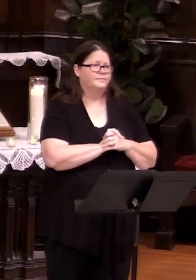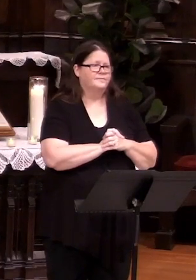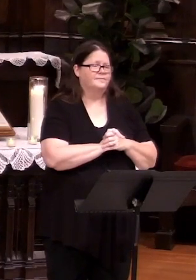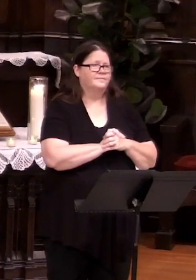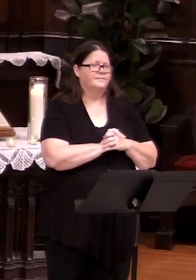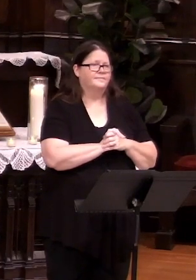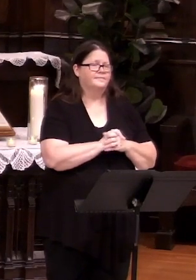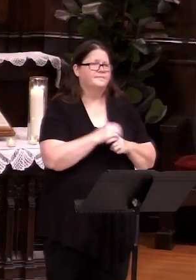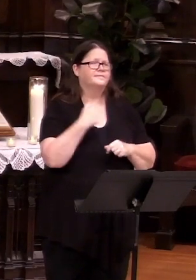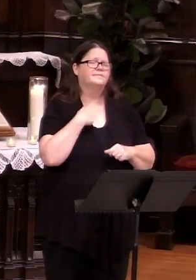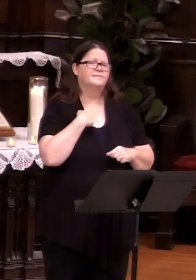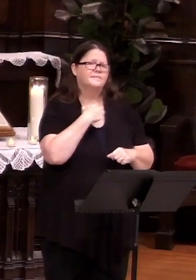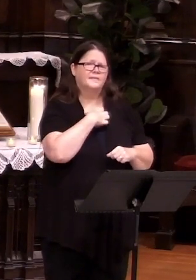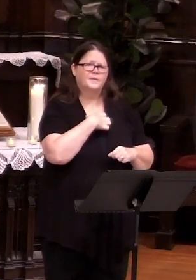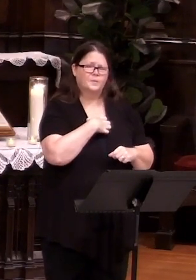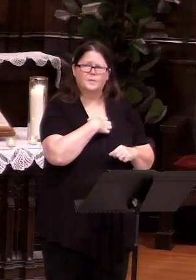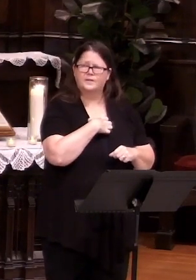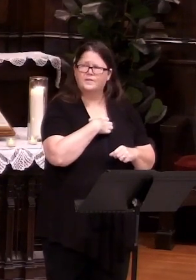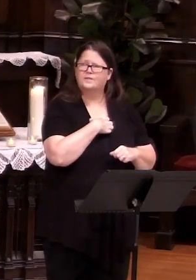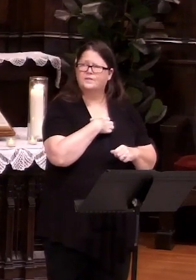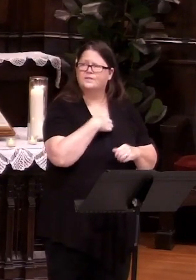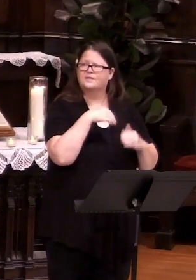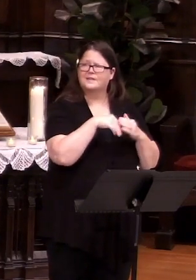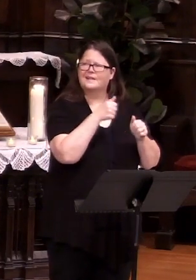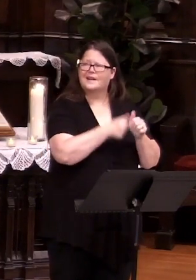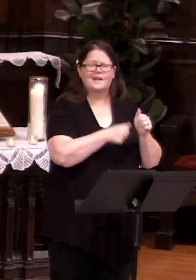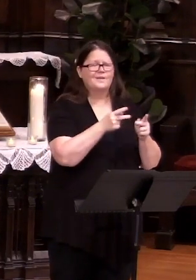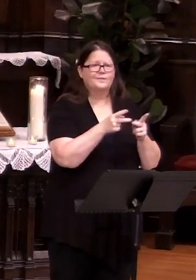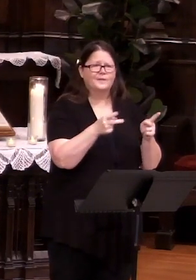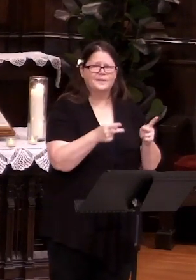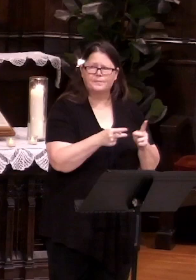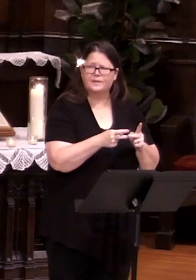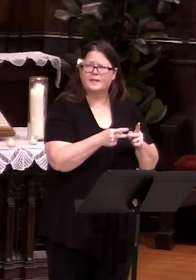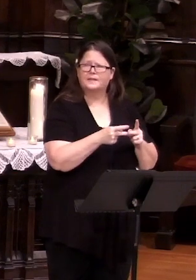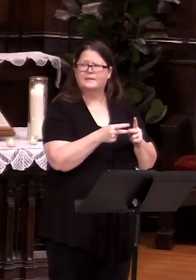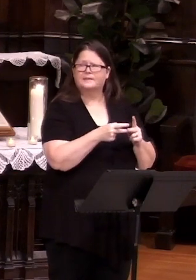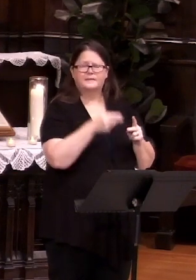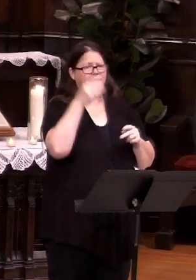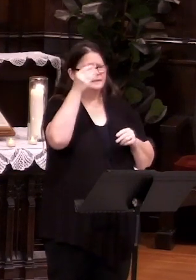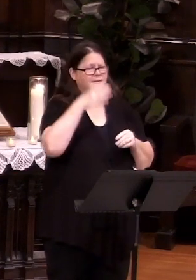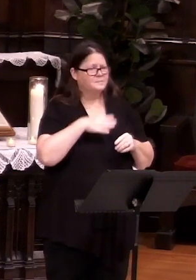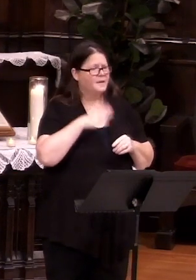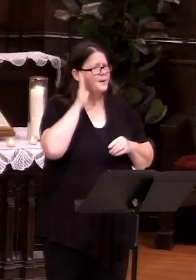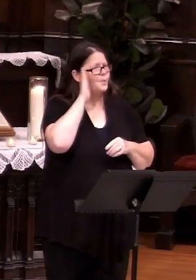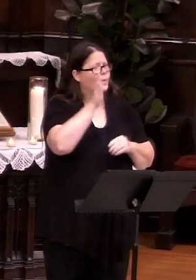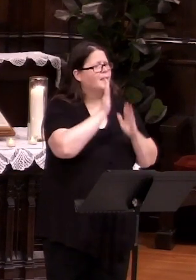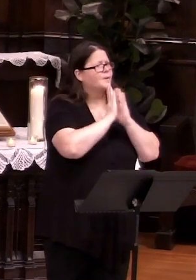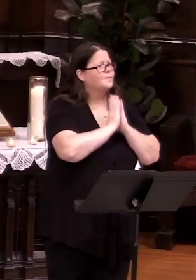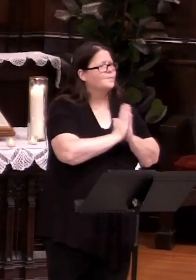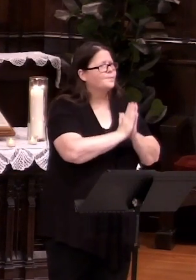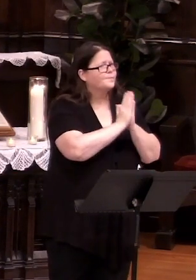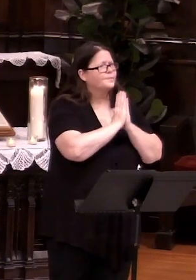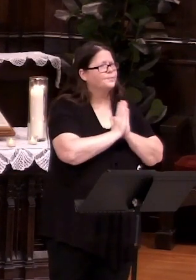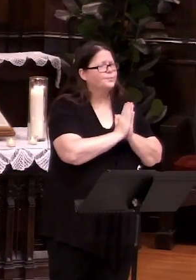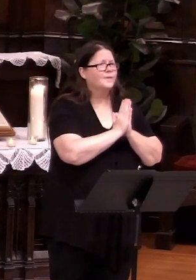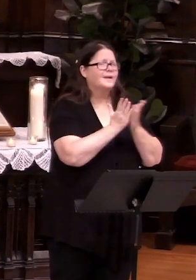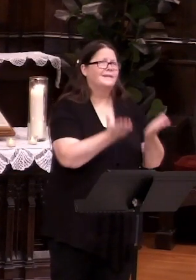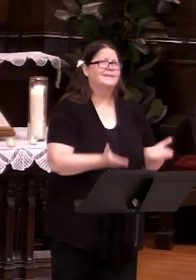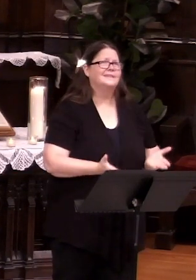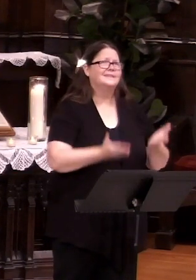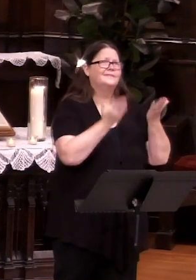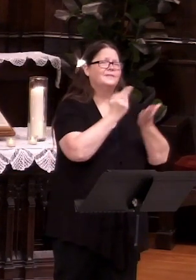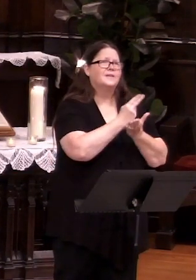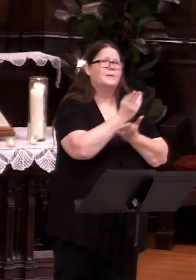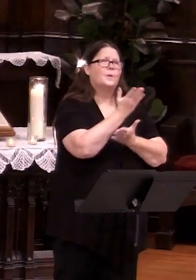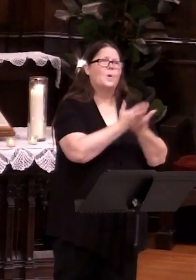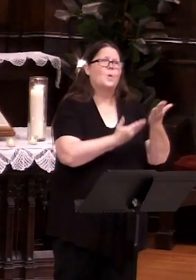I desire then that in every place the men should pray, lifting up holy hands